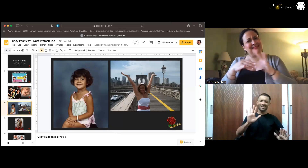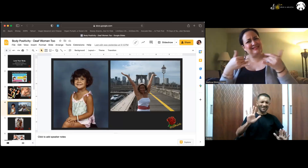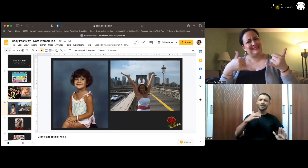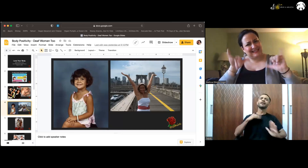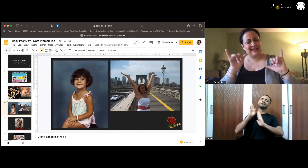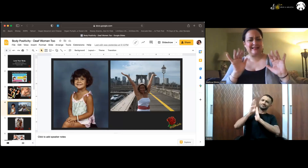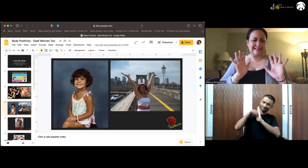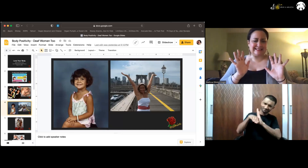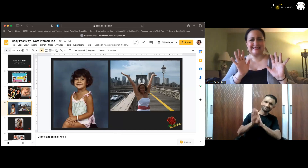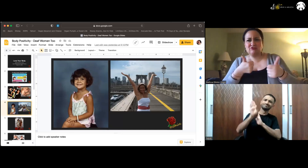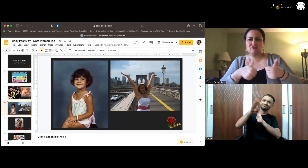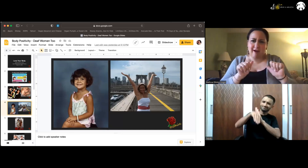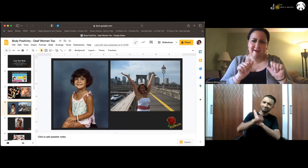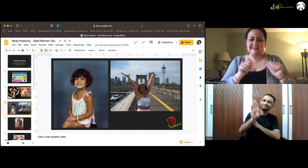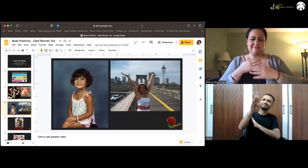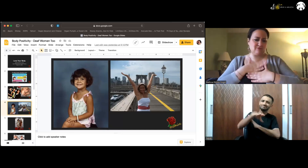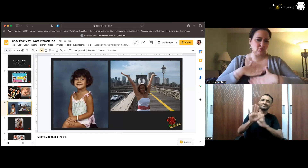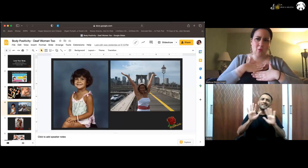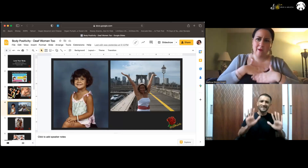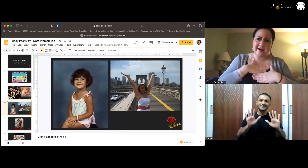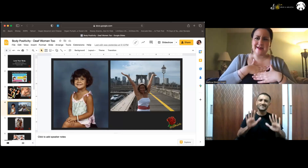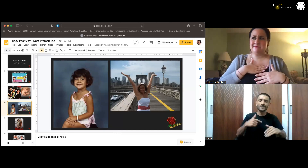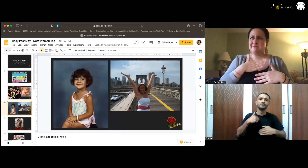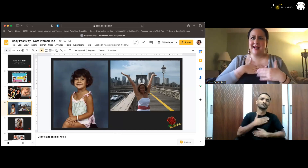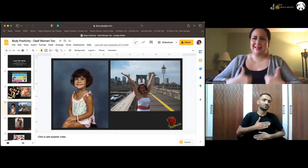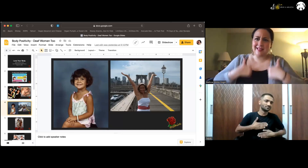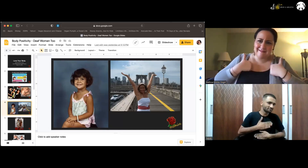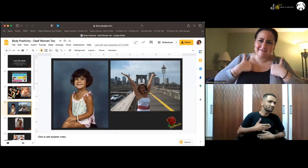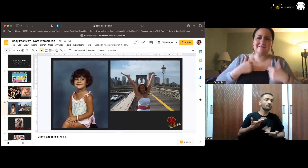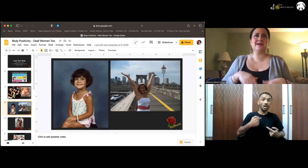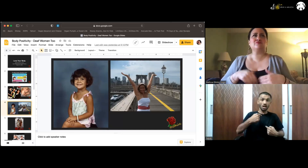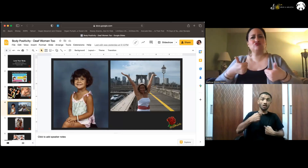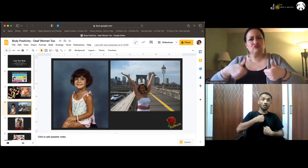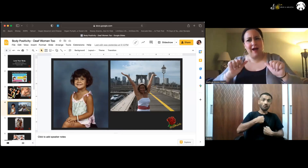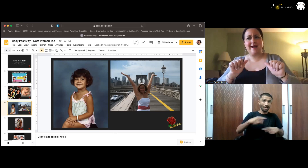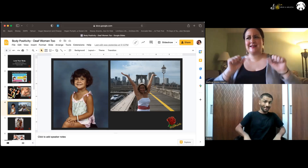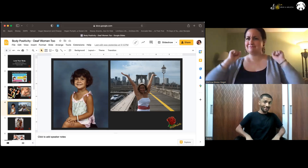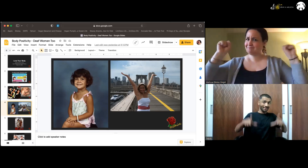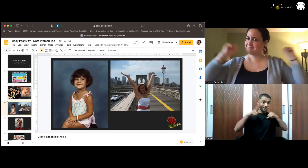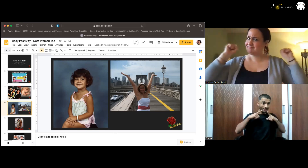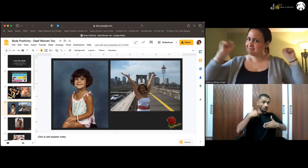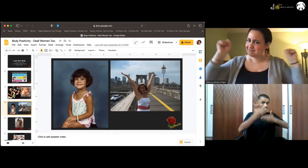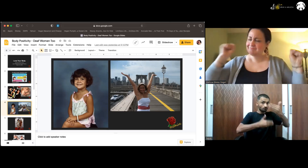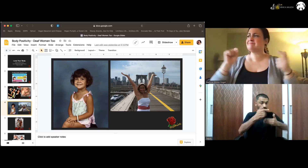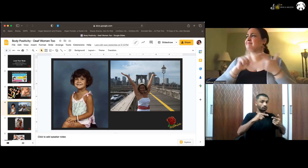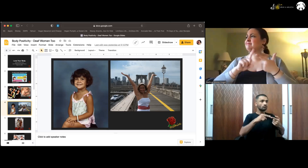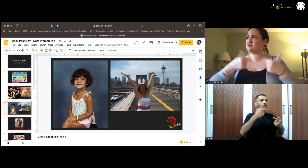If I get overweight, or it's like a kind of life stages, with the body types.